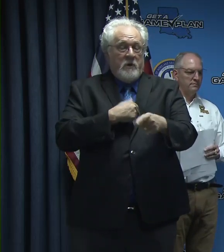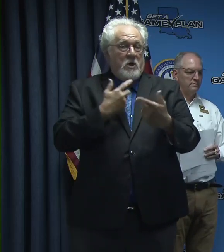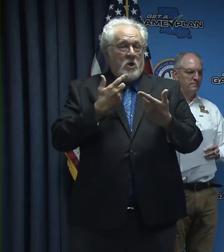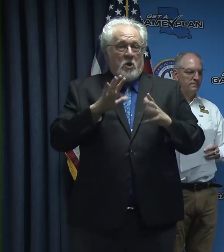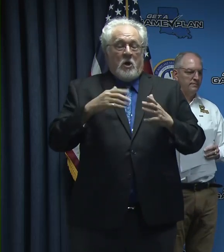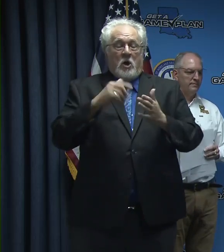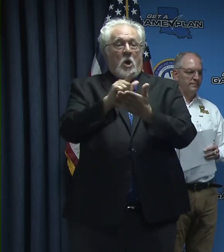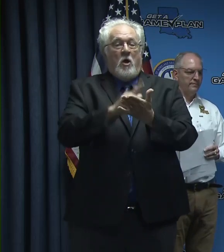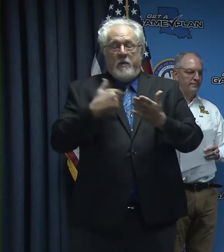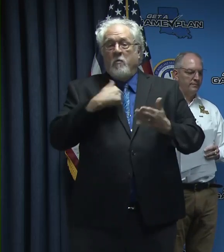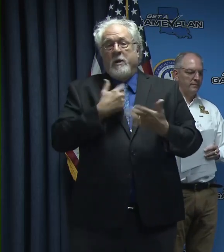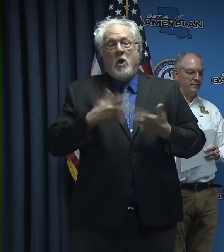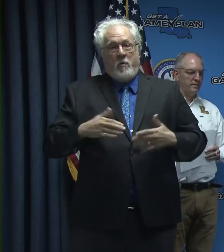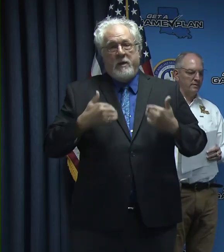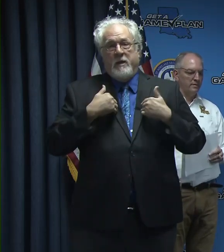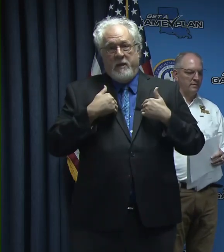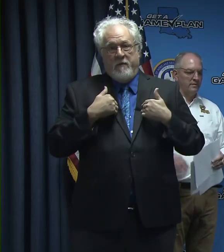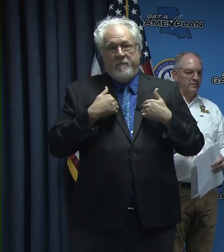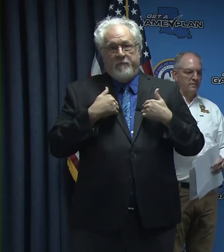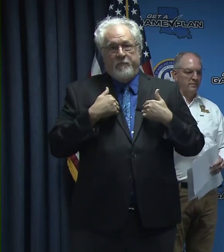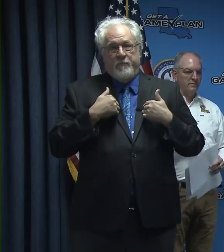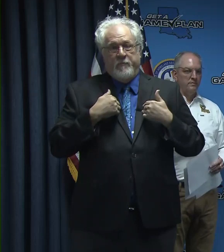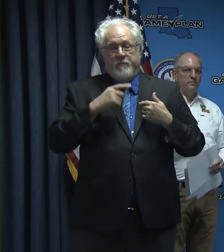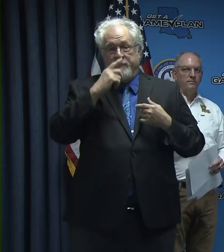have in Louisiana.